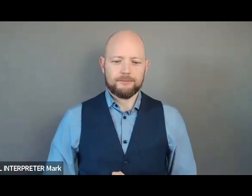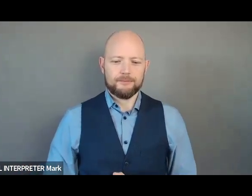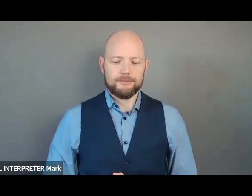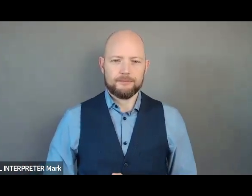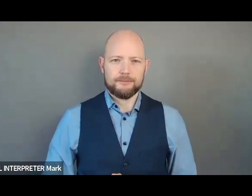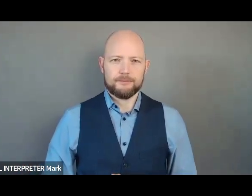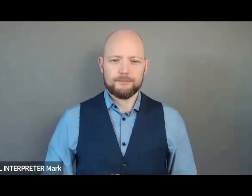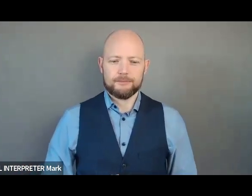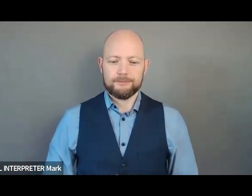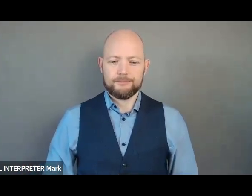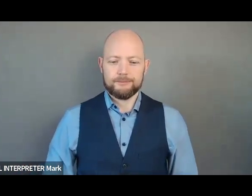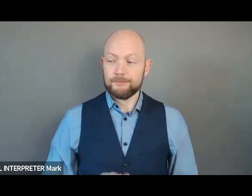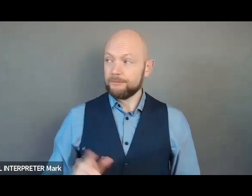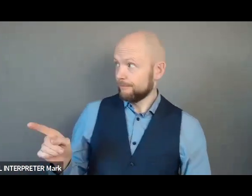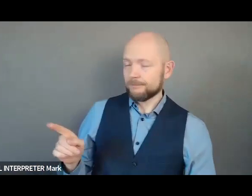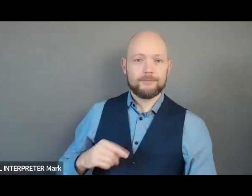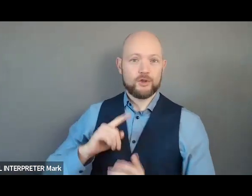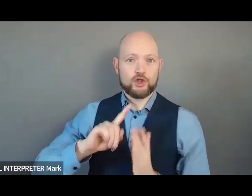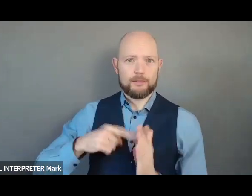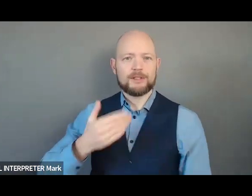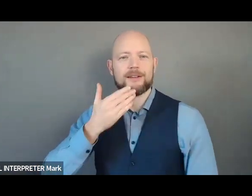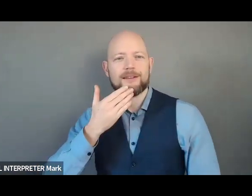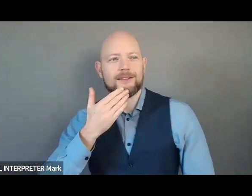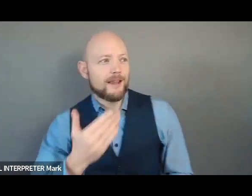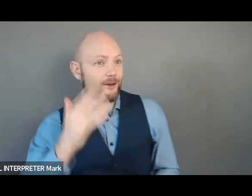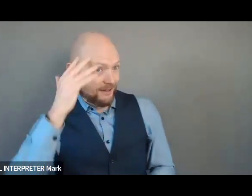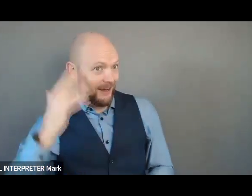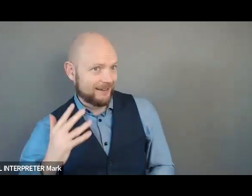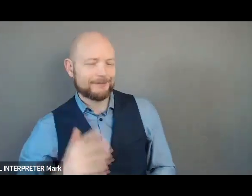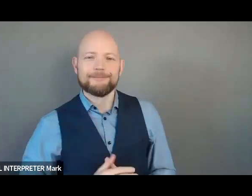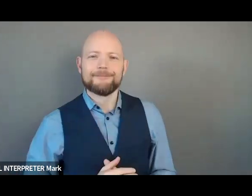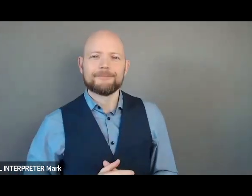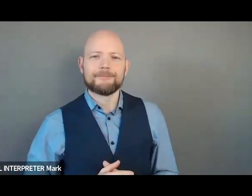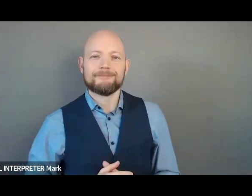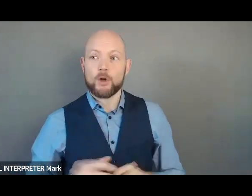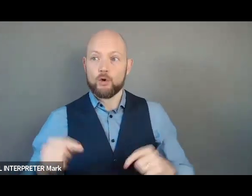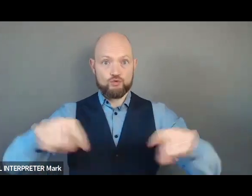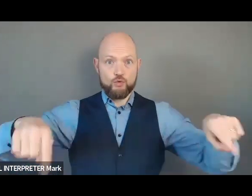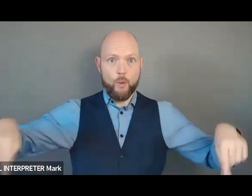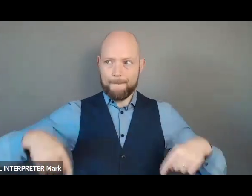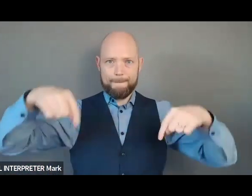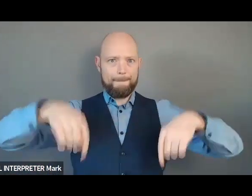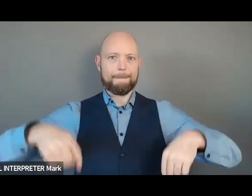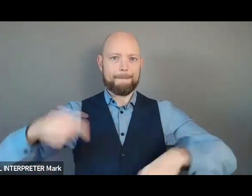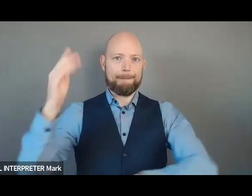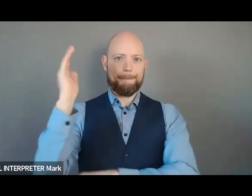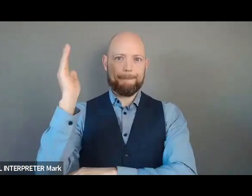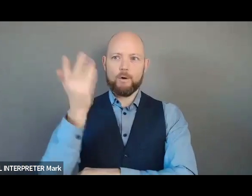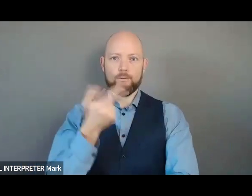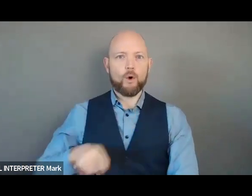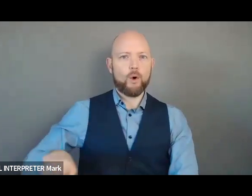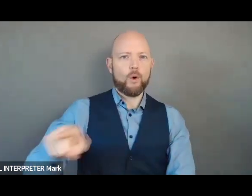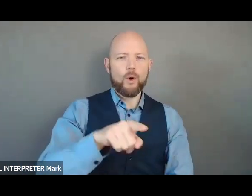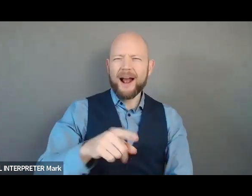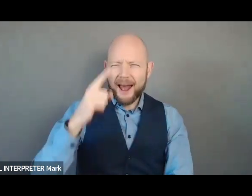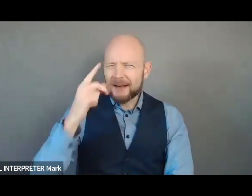Okay, thanks, Kate. So yeah, this is for everybody who's in the room. I think some of the people online,